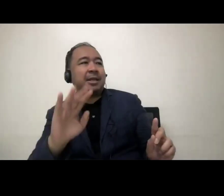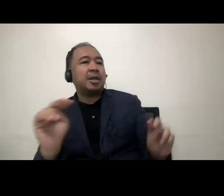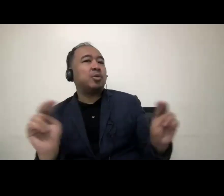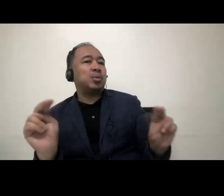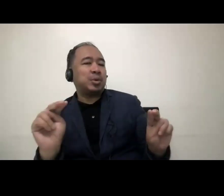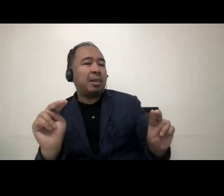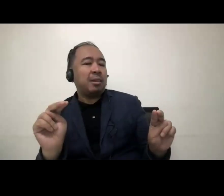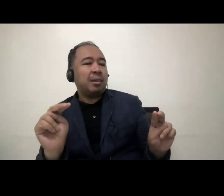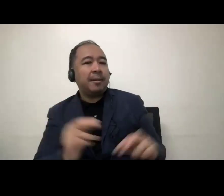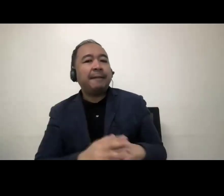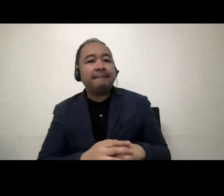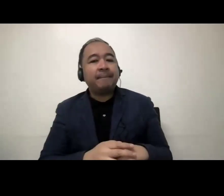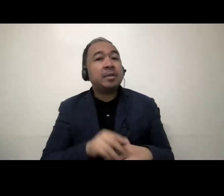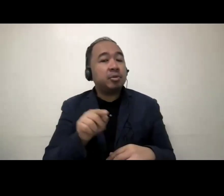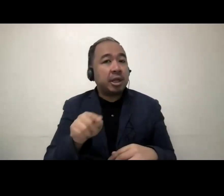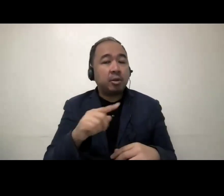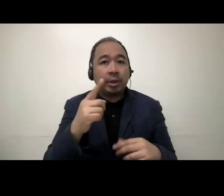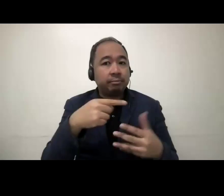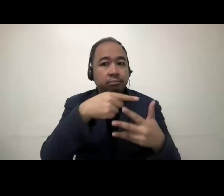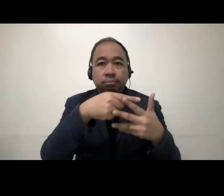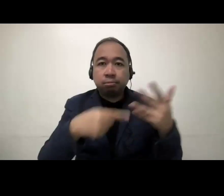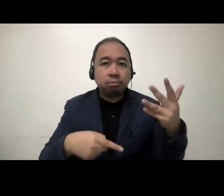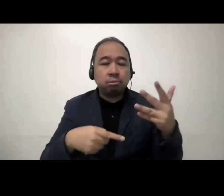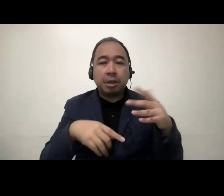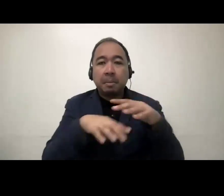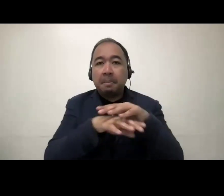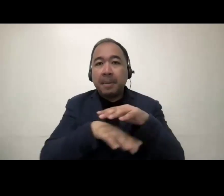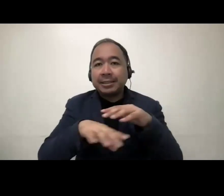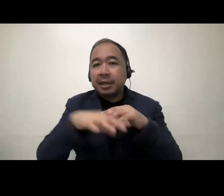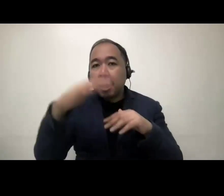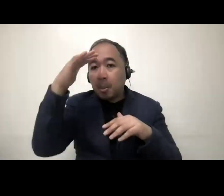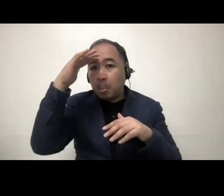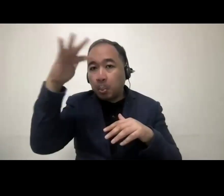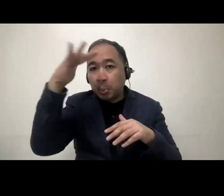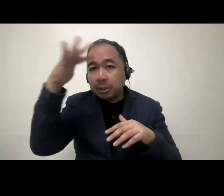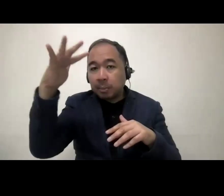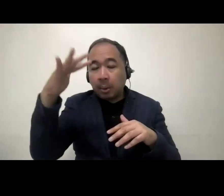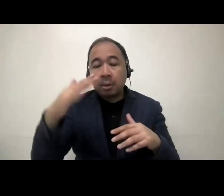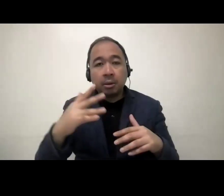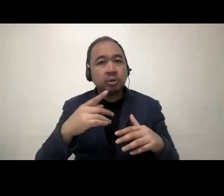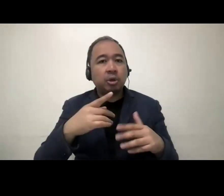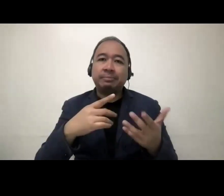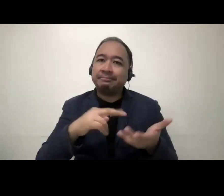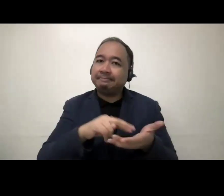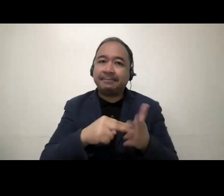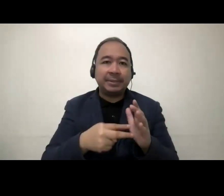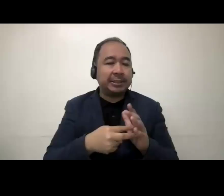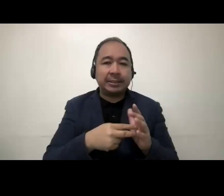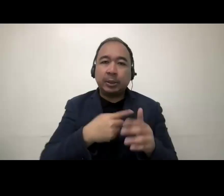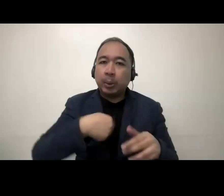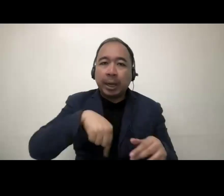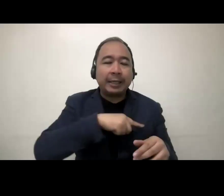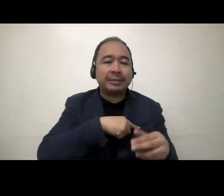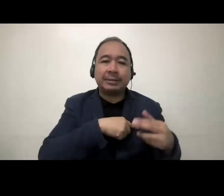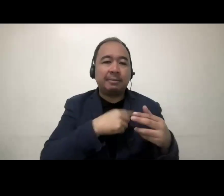don't meet those fundamental principles, then we as a mechanism are failing in